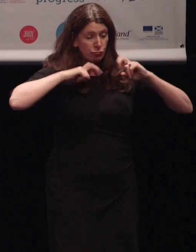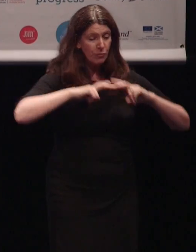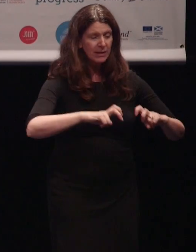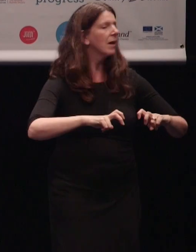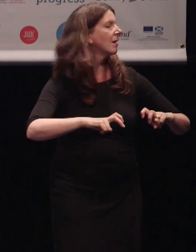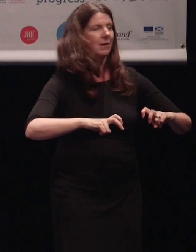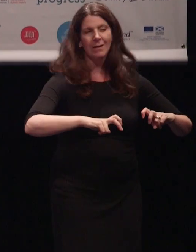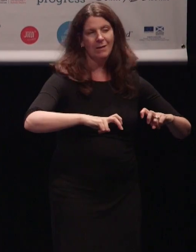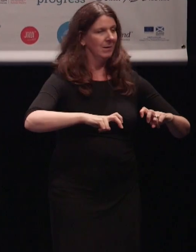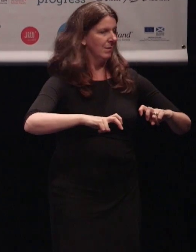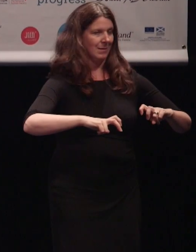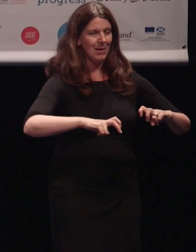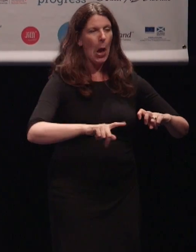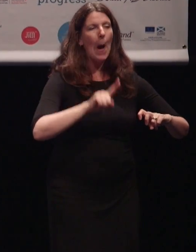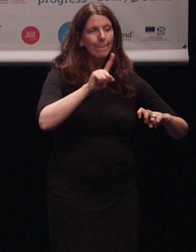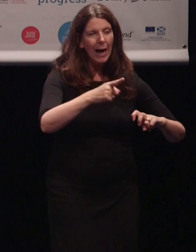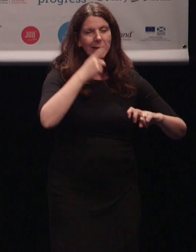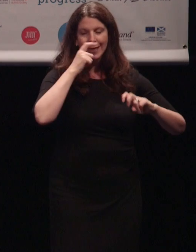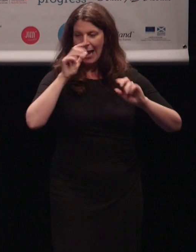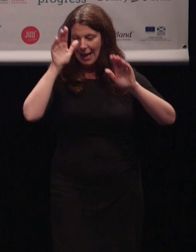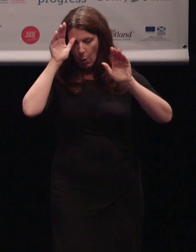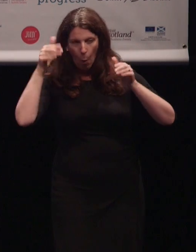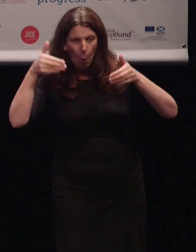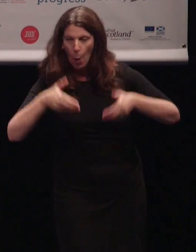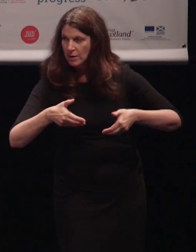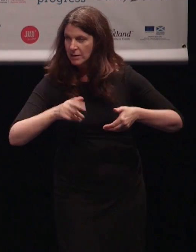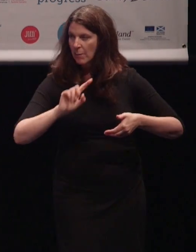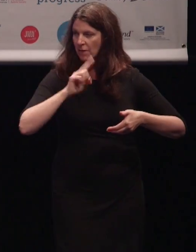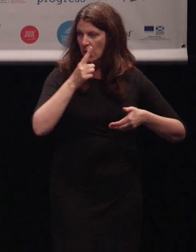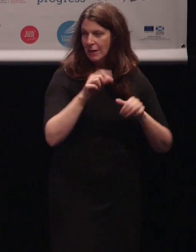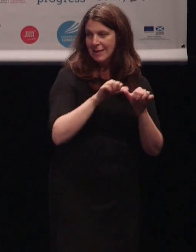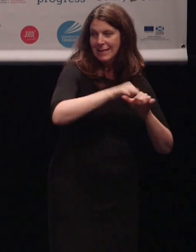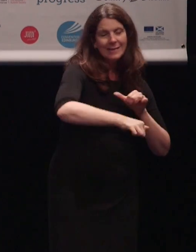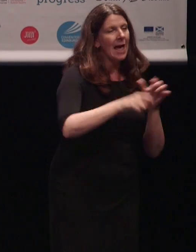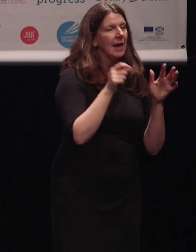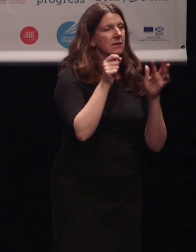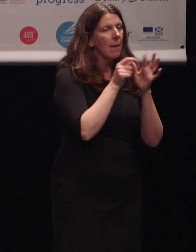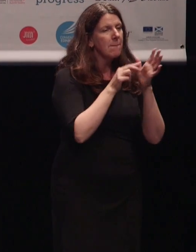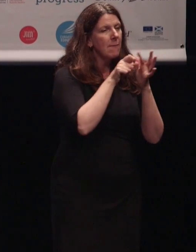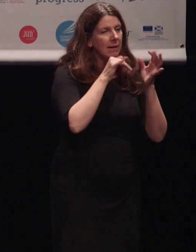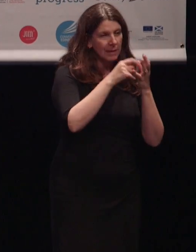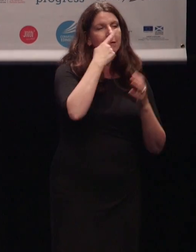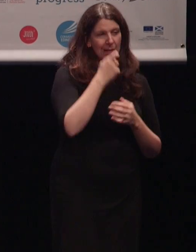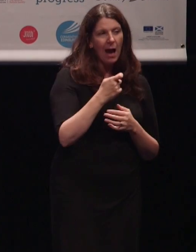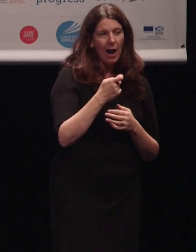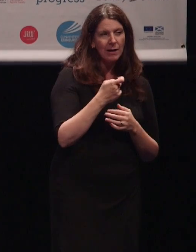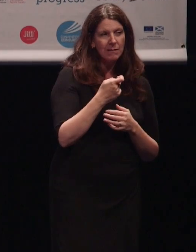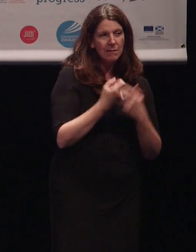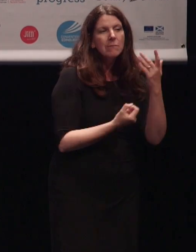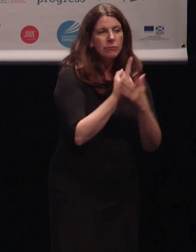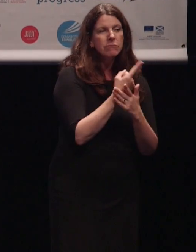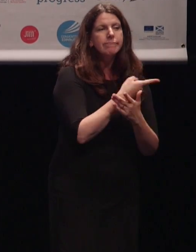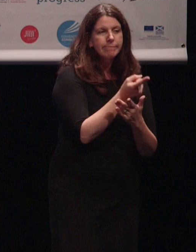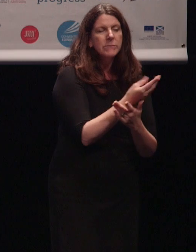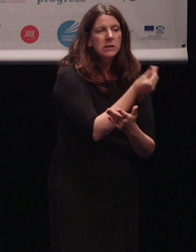there is. You can have autism first and you can get PANDAS on top of it, which happens to some. Usually then it's